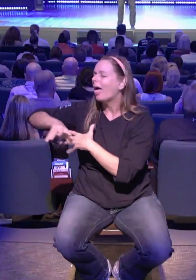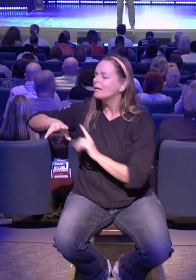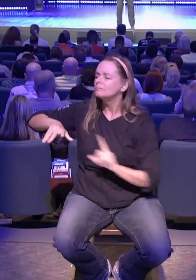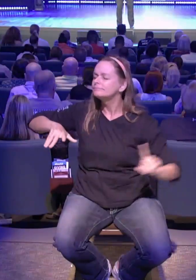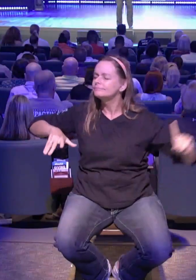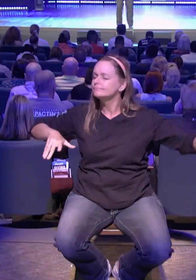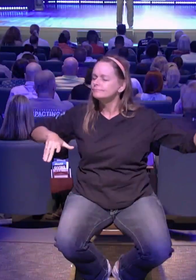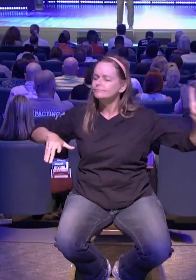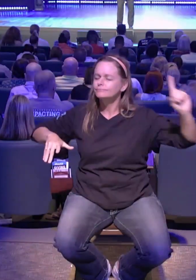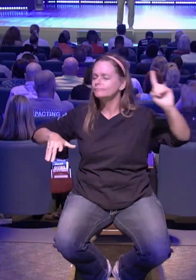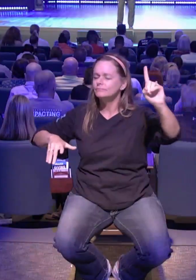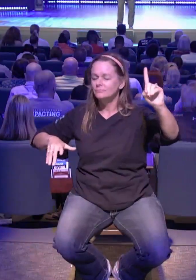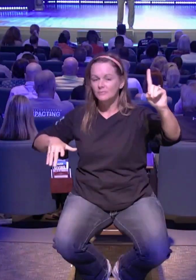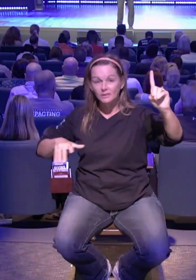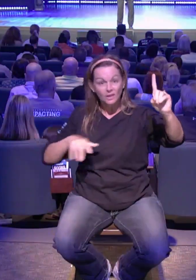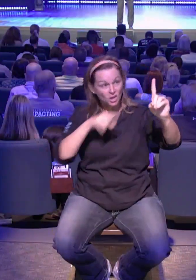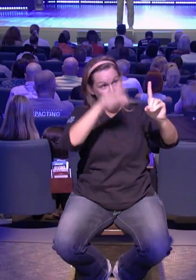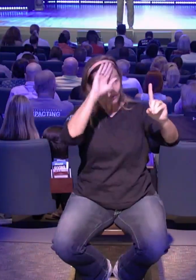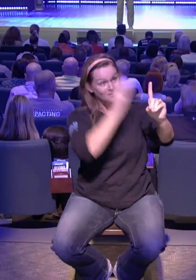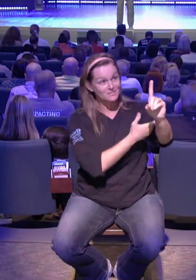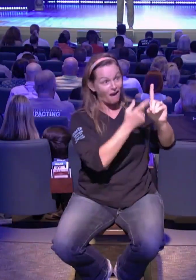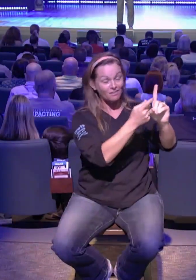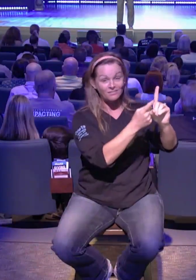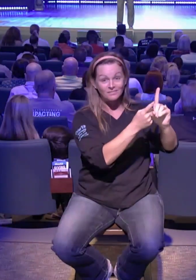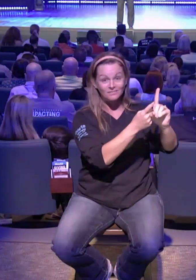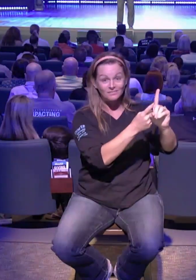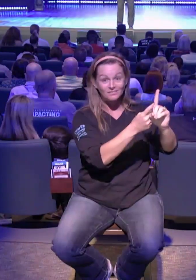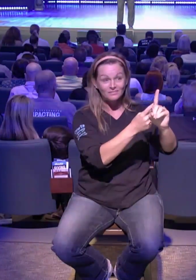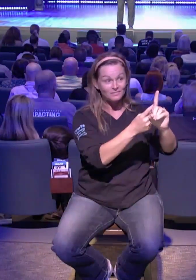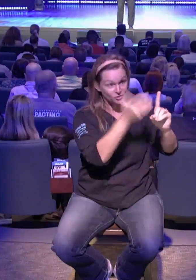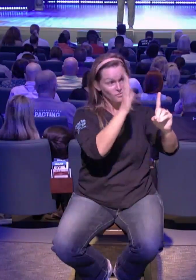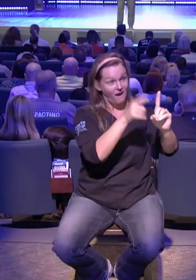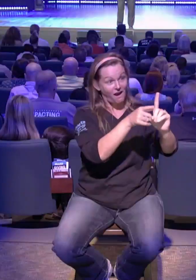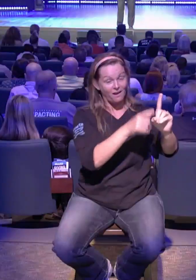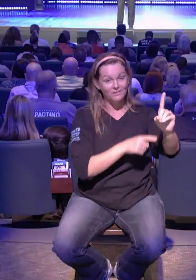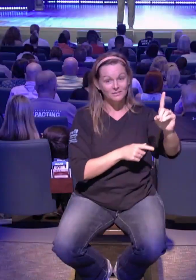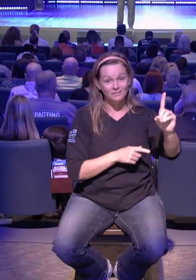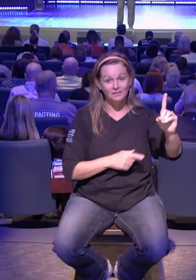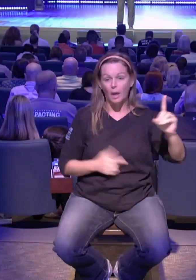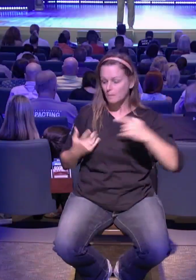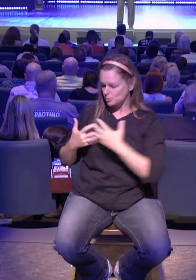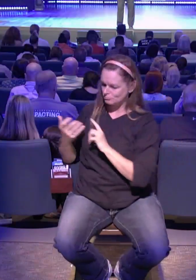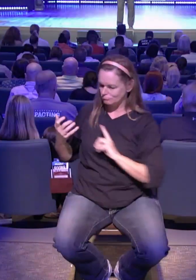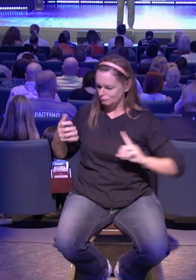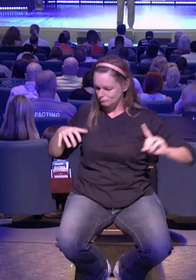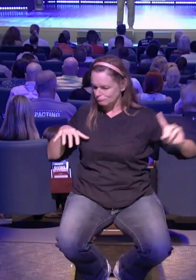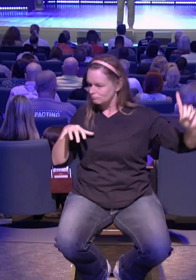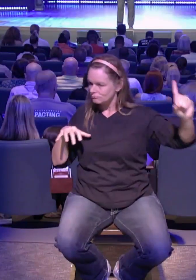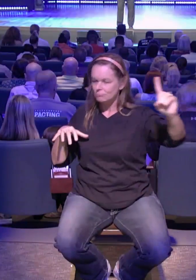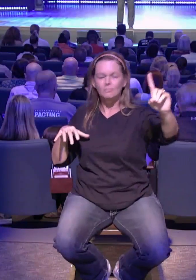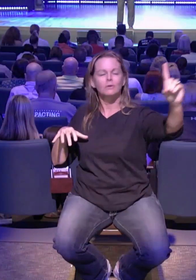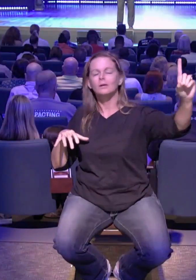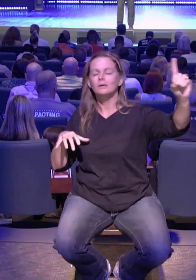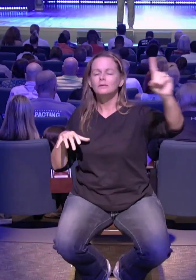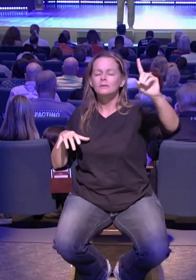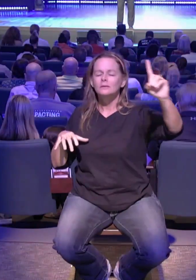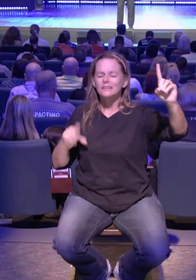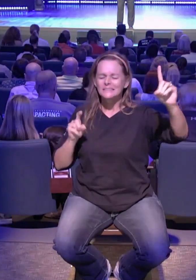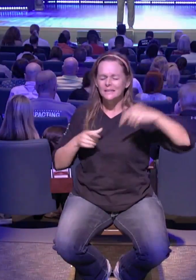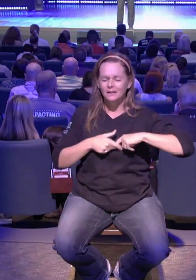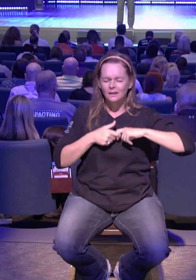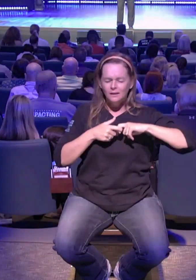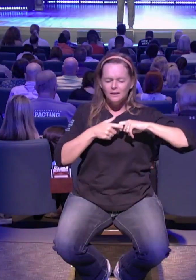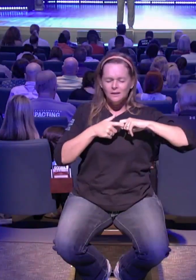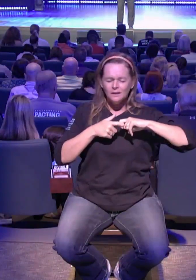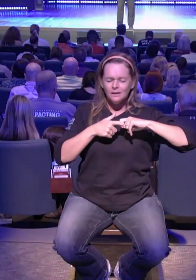and here you are, the very Son of God, but you would separate yourself to go off and pray in a quiet place. May we find that quiet place of prayer